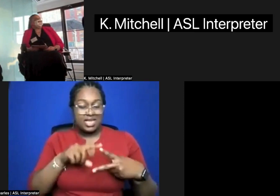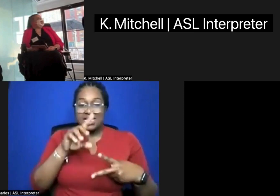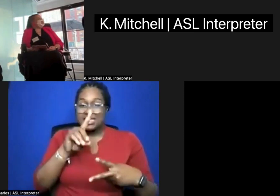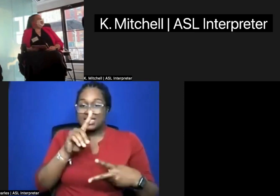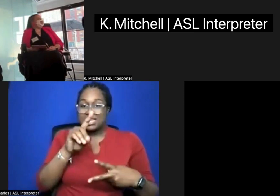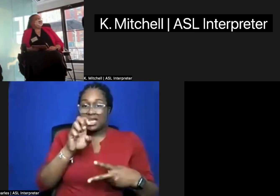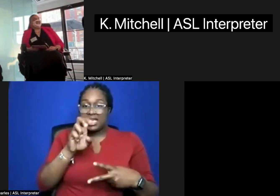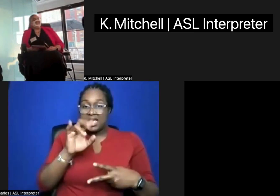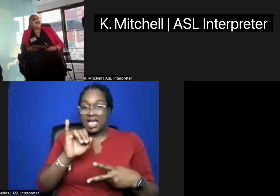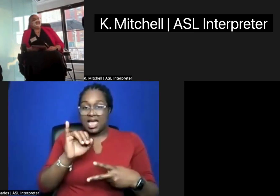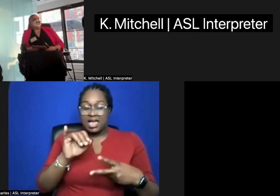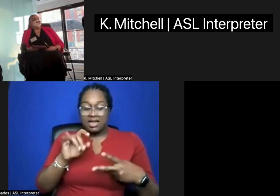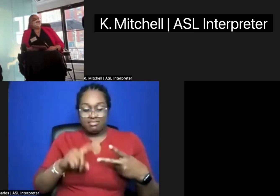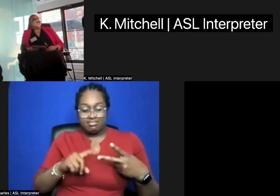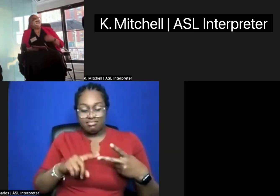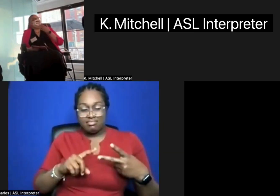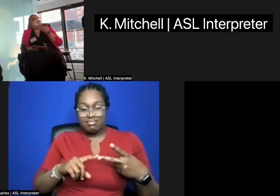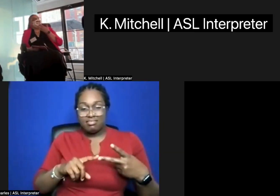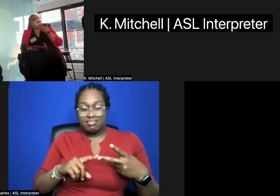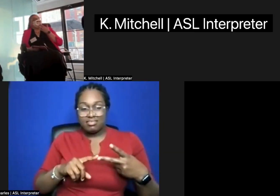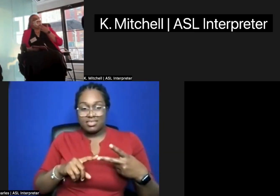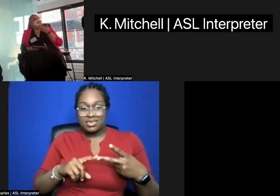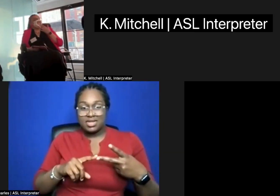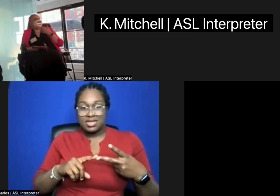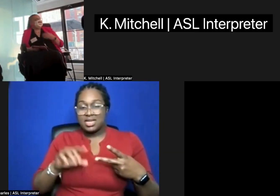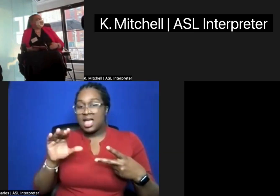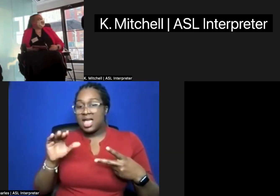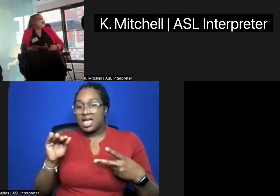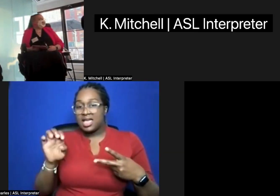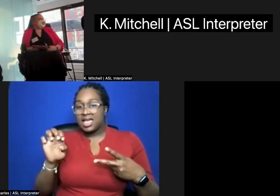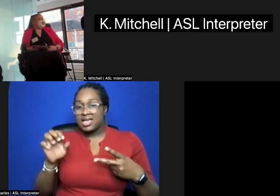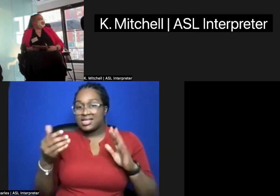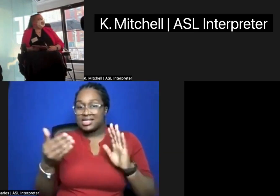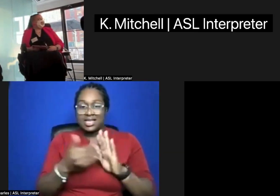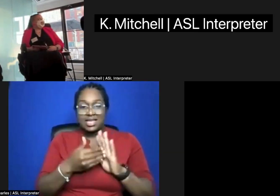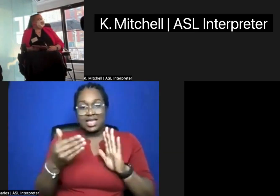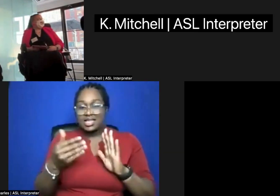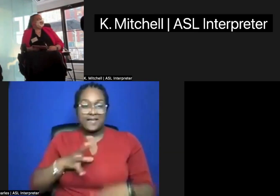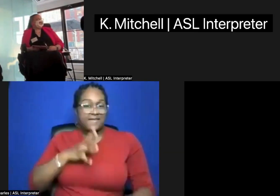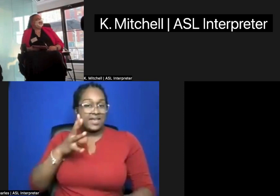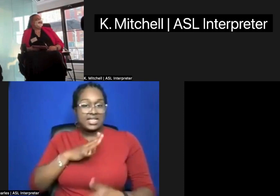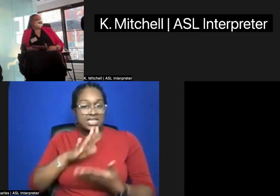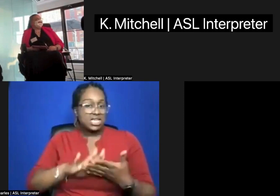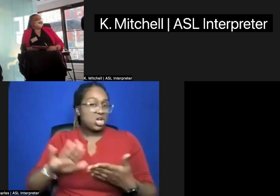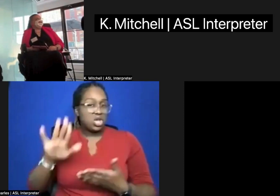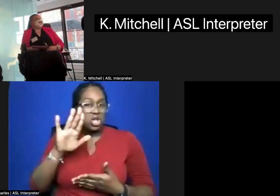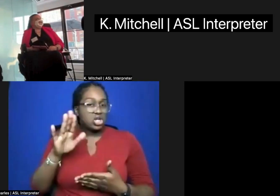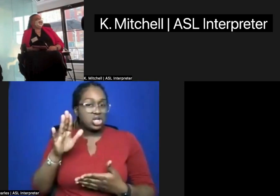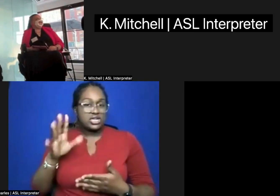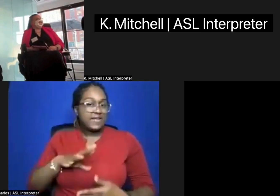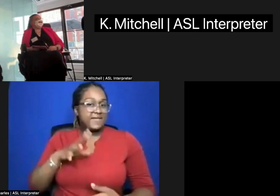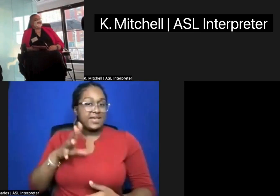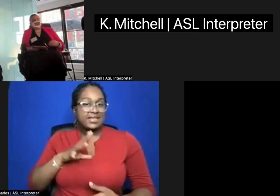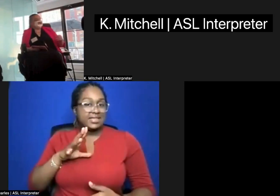and the second one about the cases against prestigious names of universities or companies.